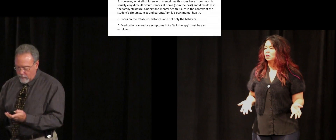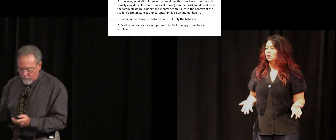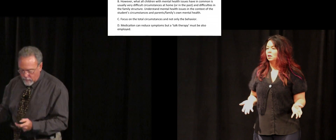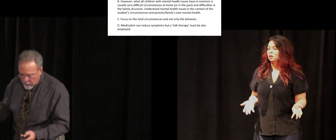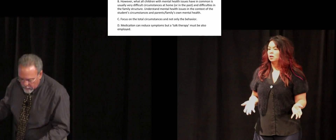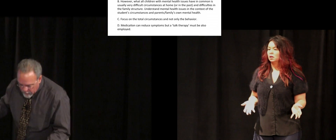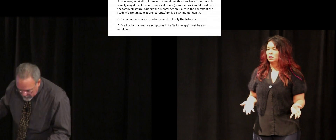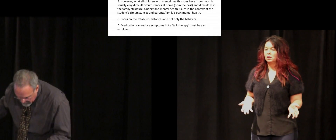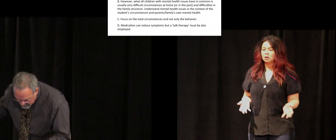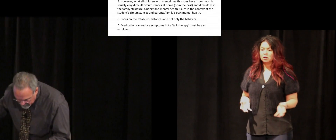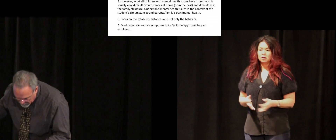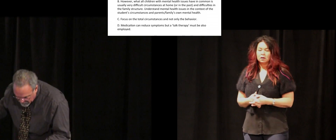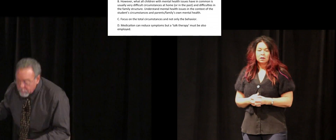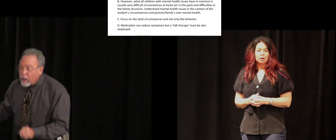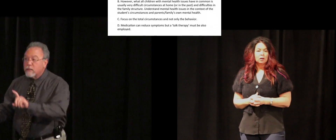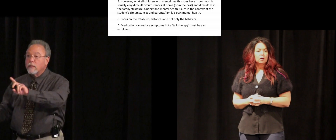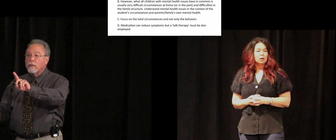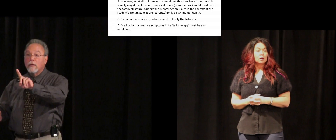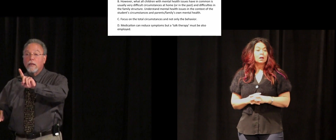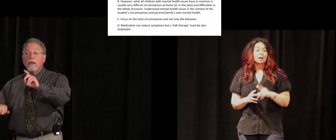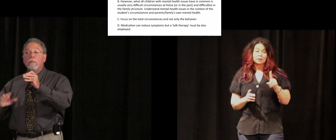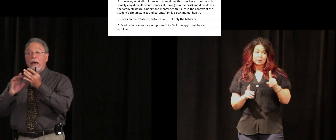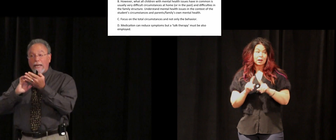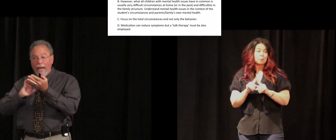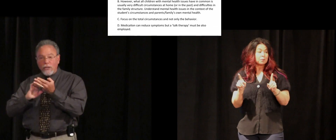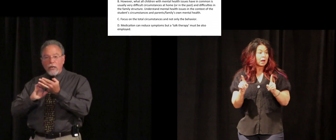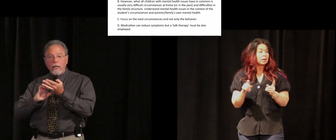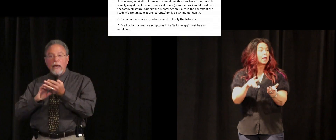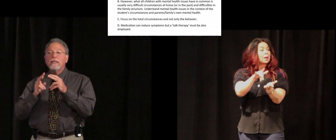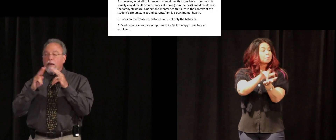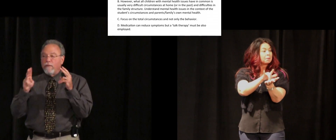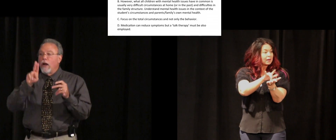More work, I know, right? Welcome to being human.